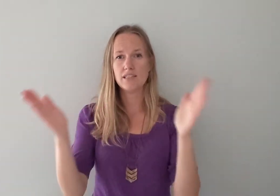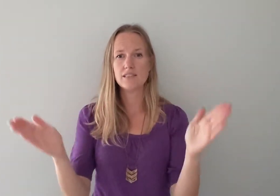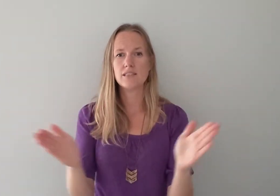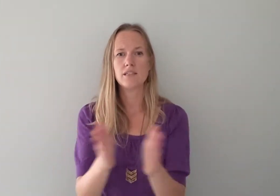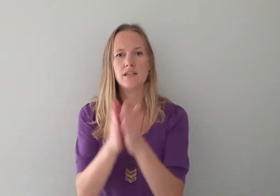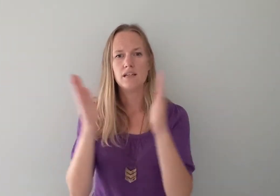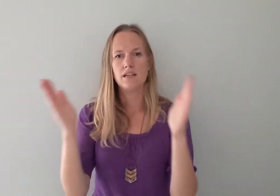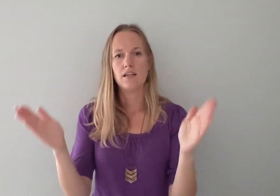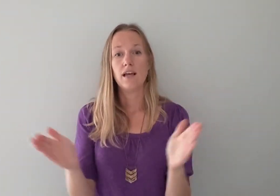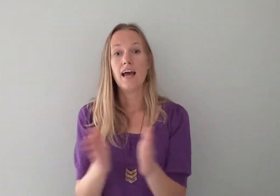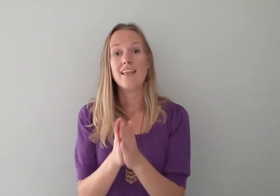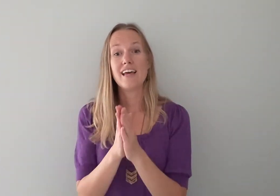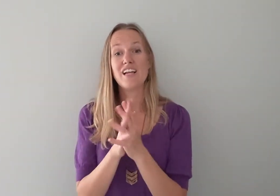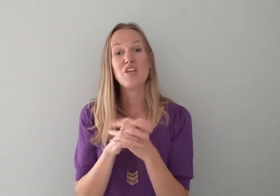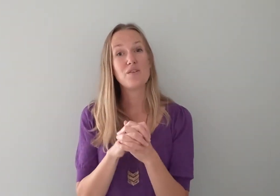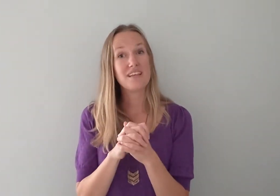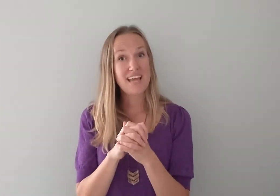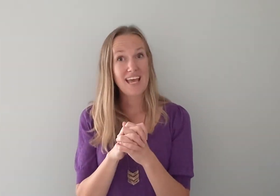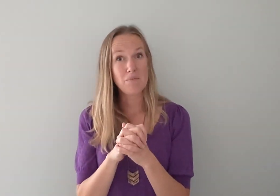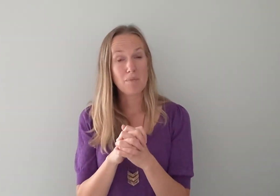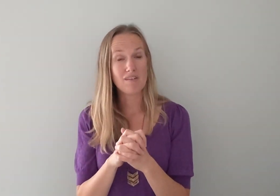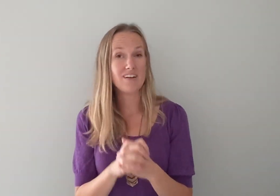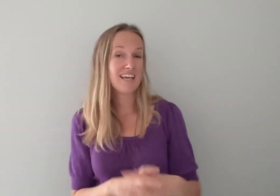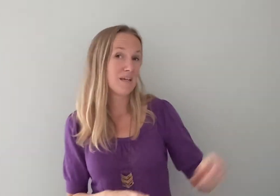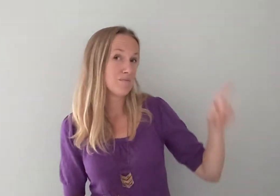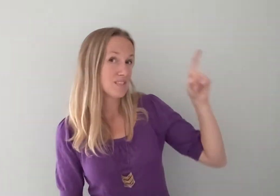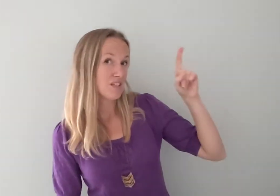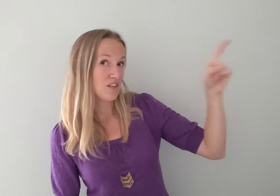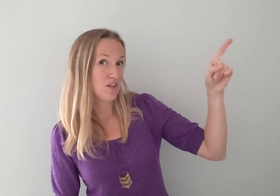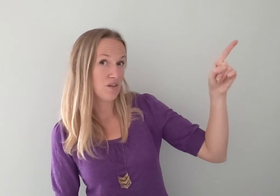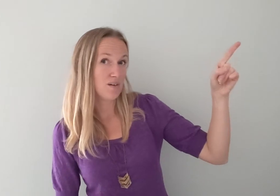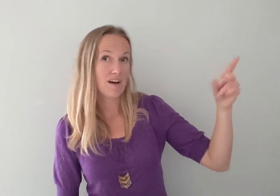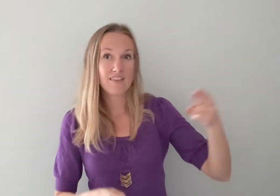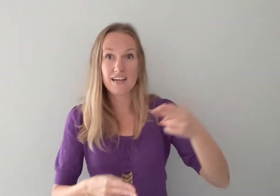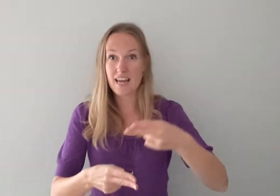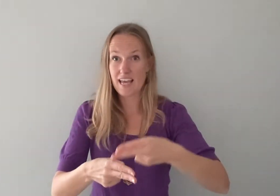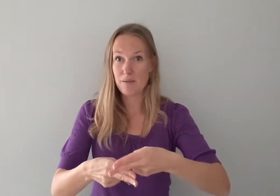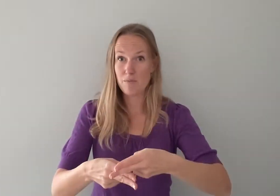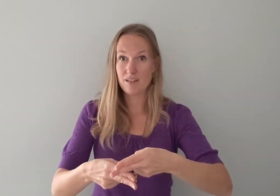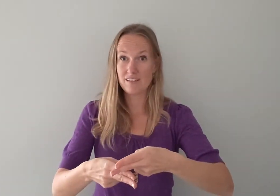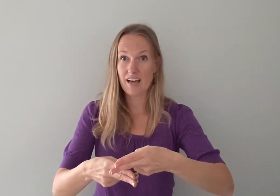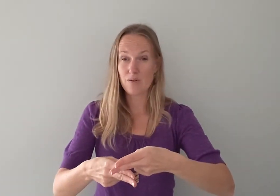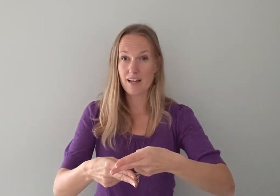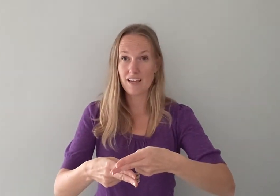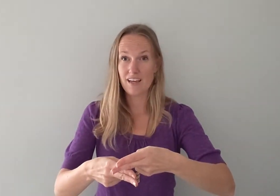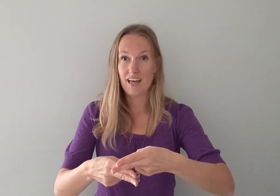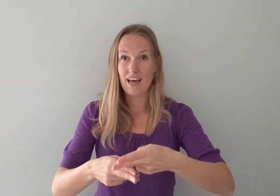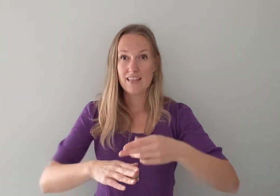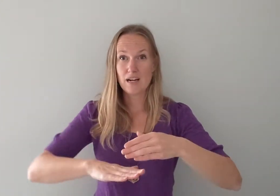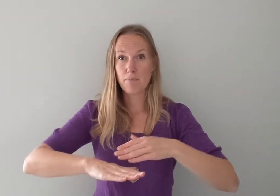praise. And then you're the name above all names. You are the name. We learned that already. And then